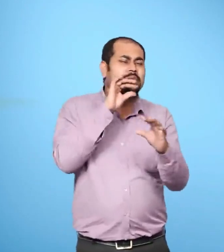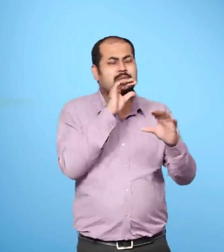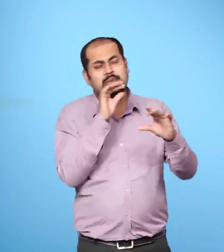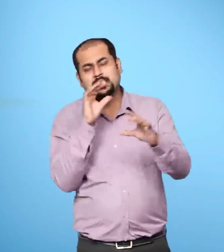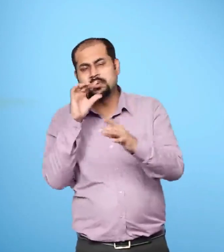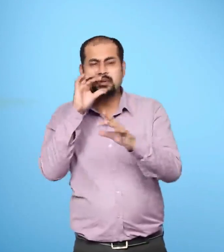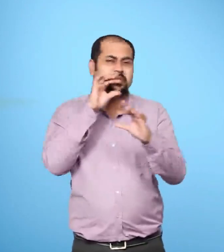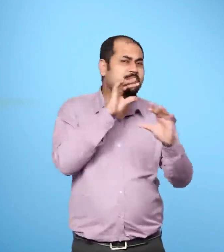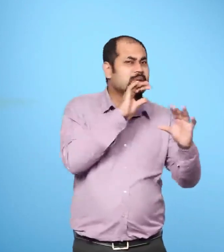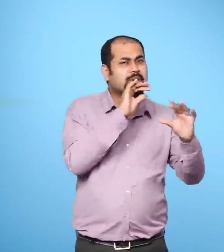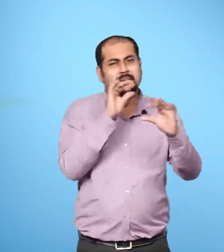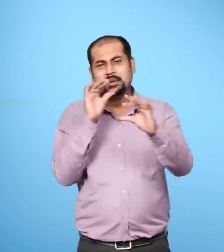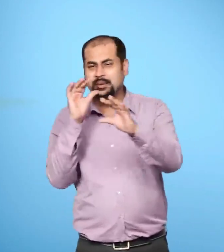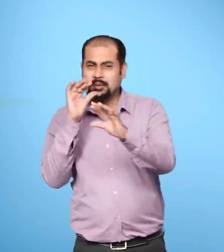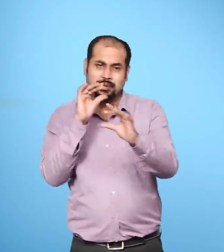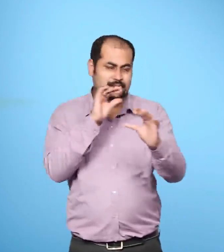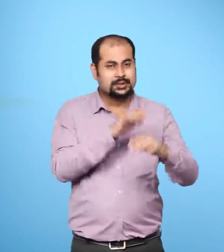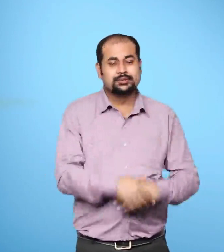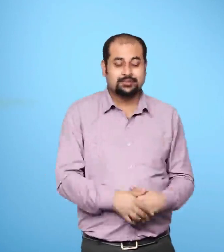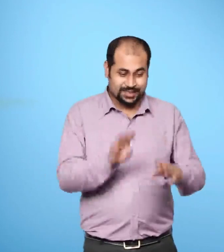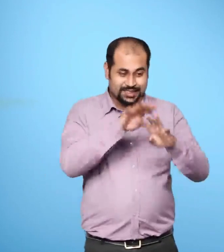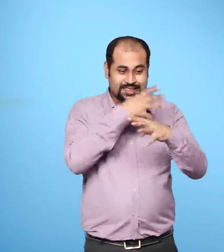and walking towards the basket.